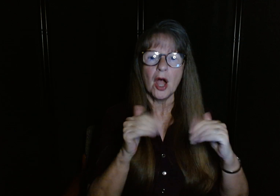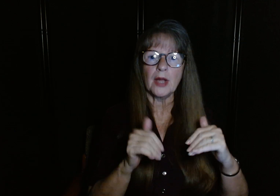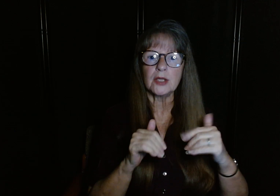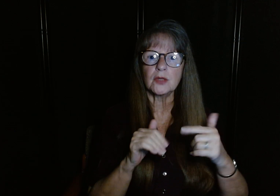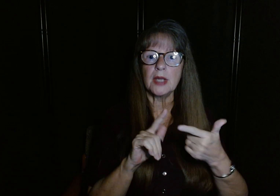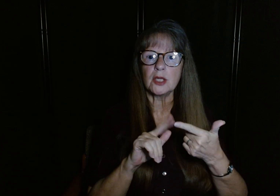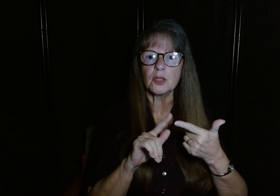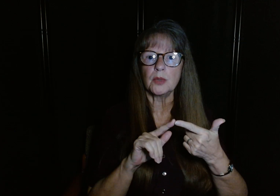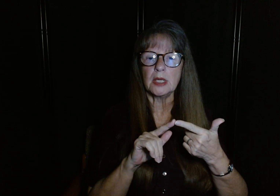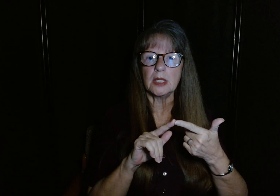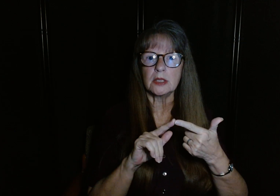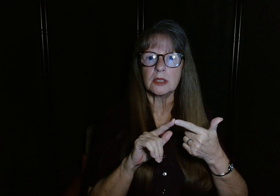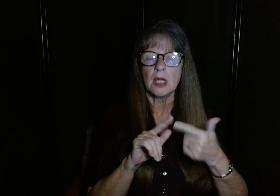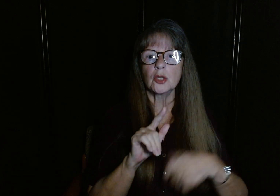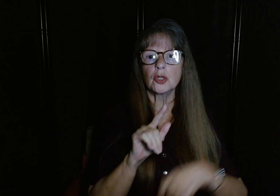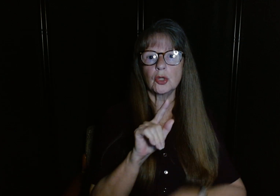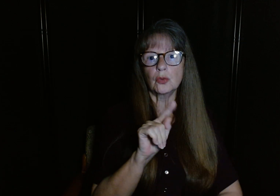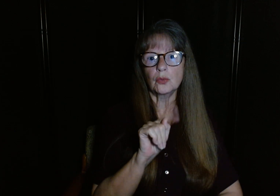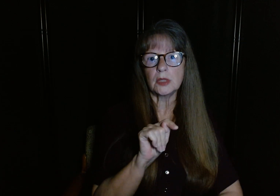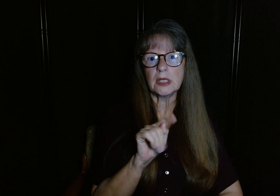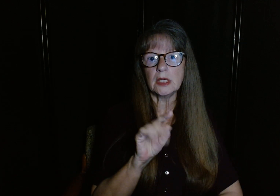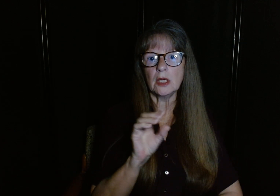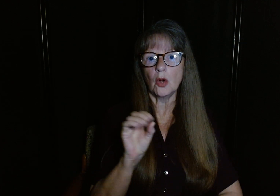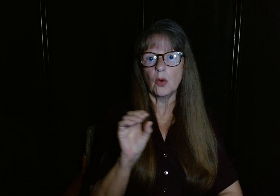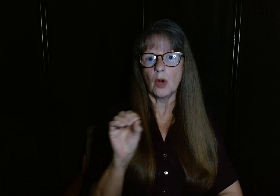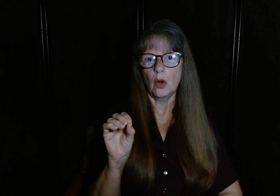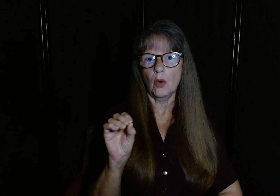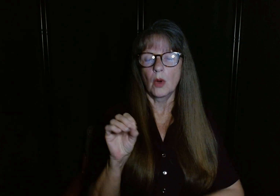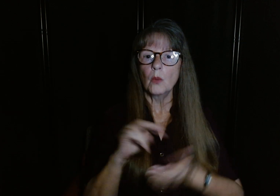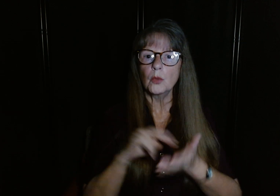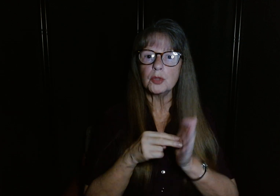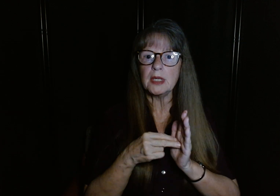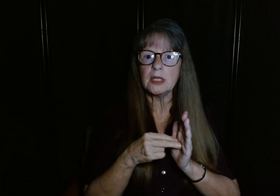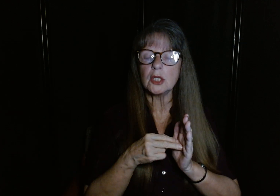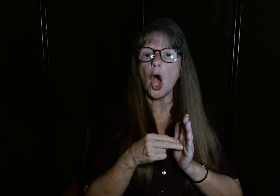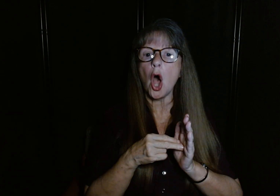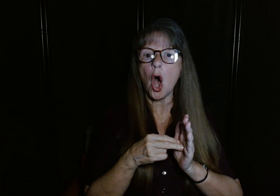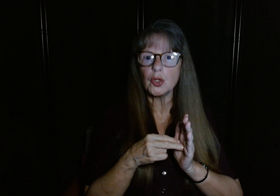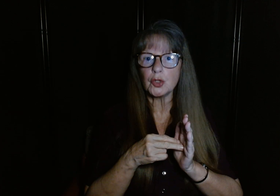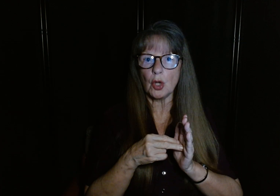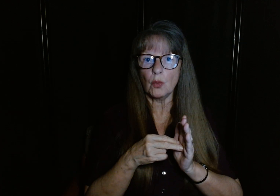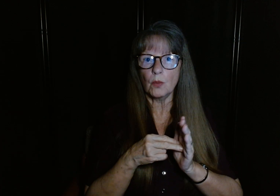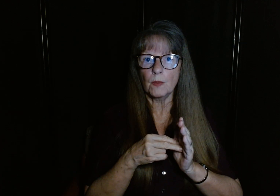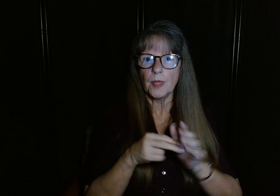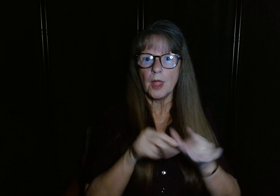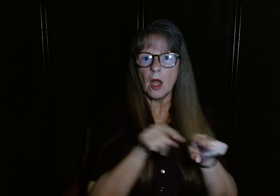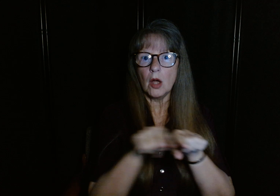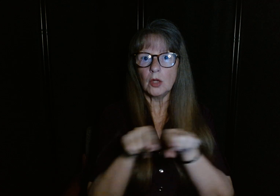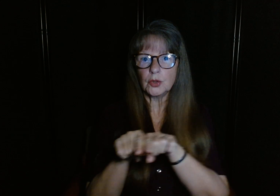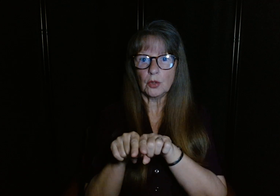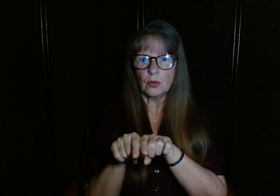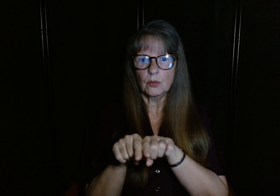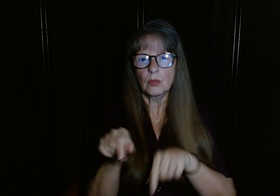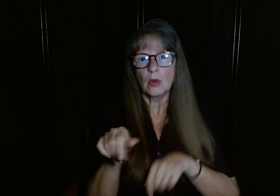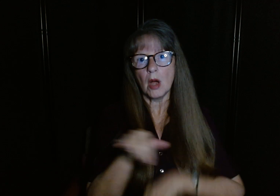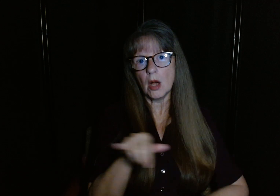so the next one is Too, which means also, also,